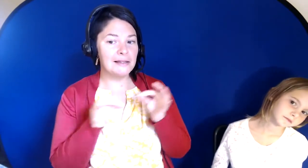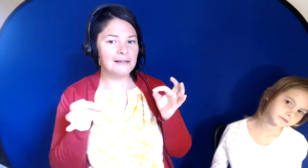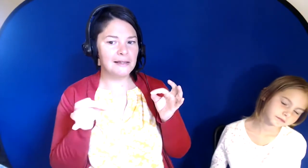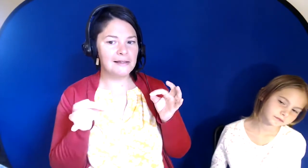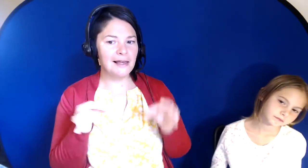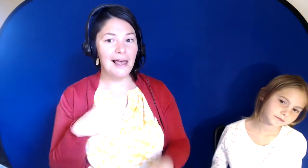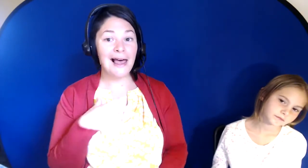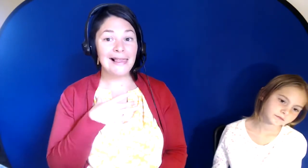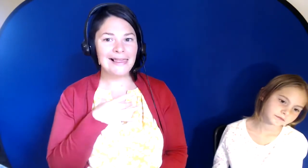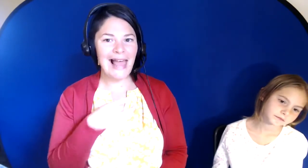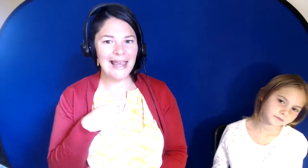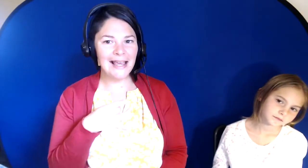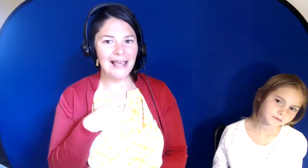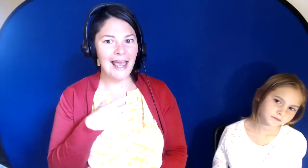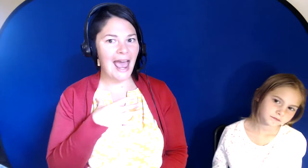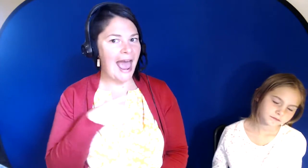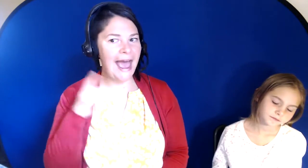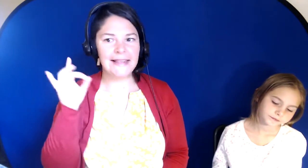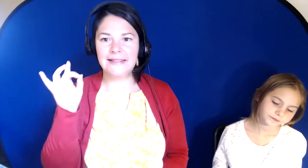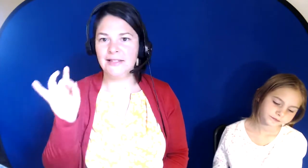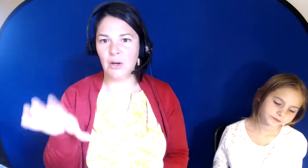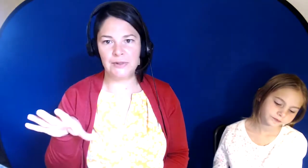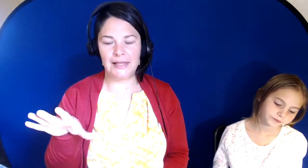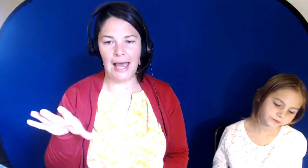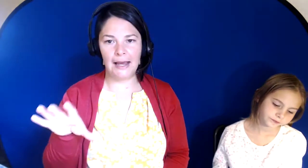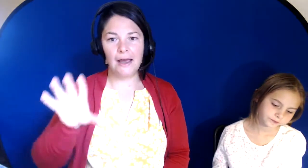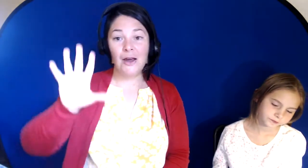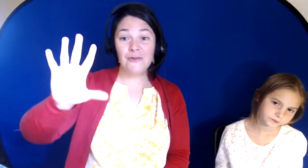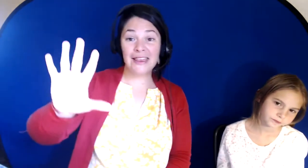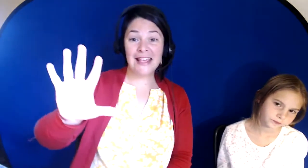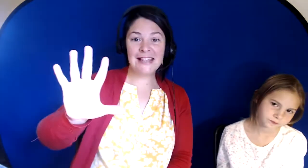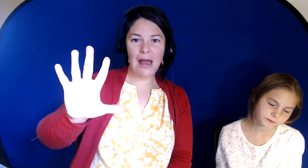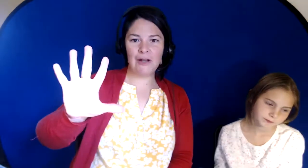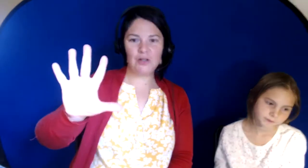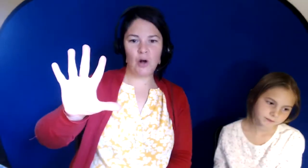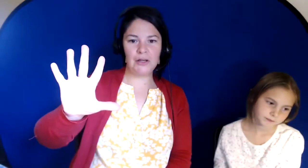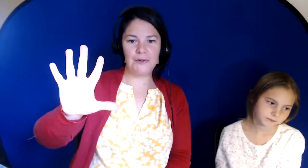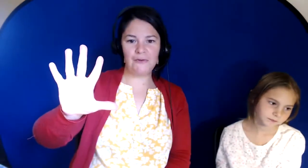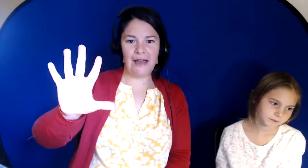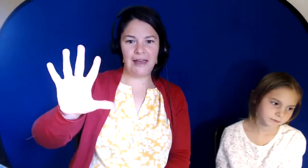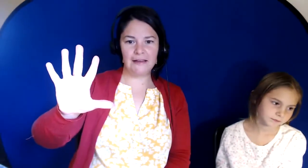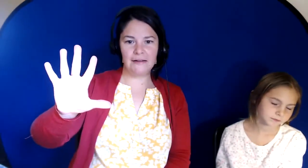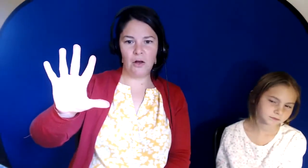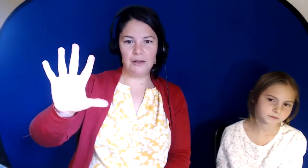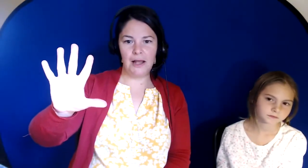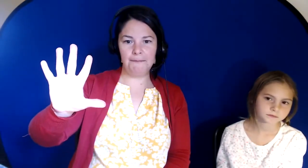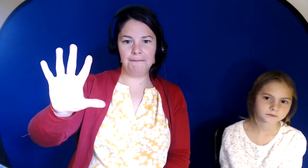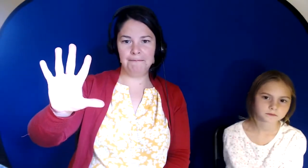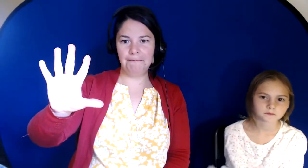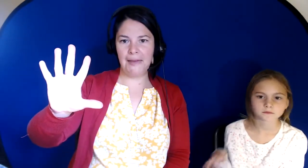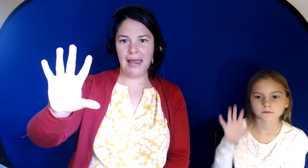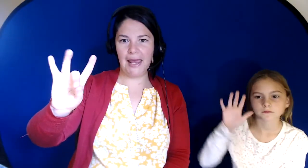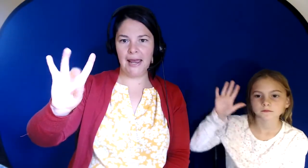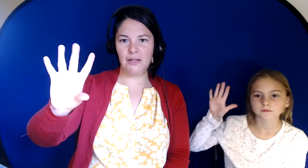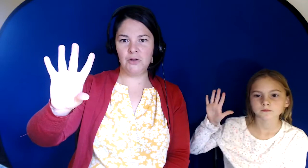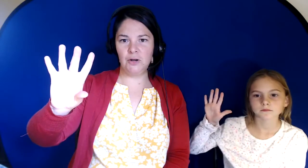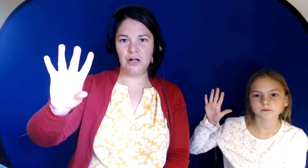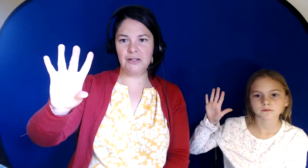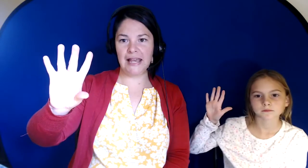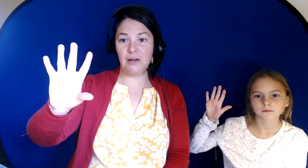sentences. Like and don't like. For this, I want you to hold up your five hands. Hold it up. And you're going to take your middle